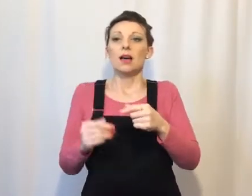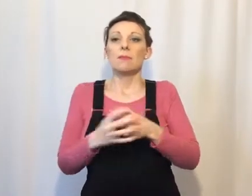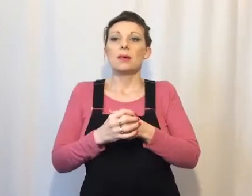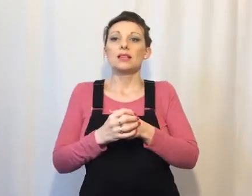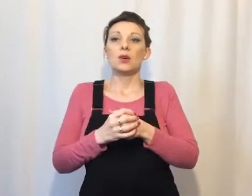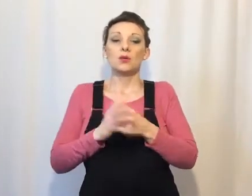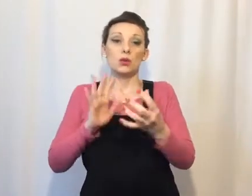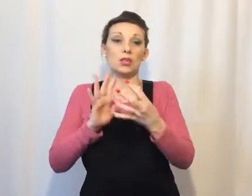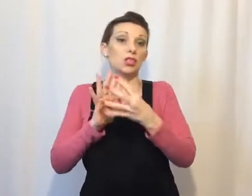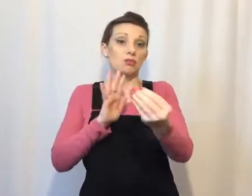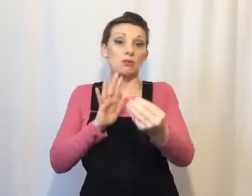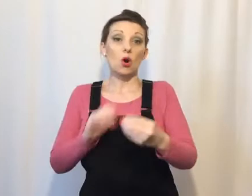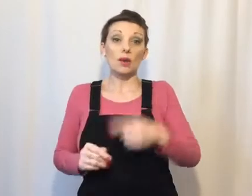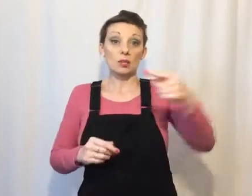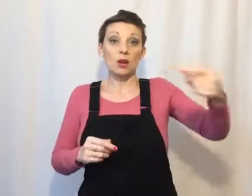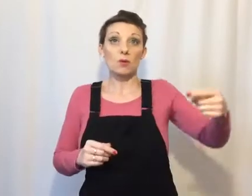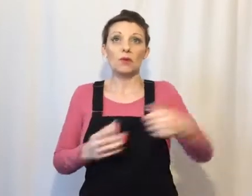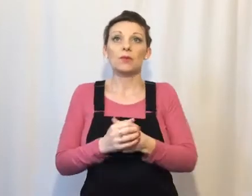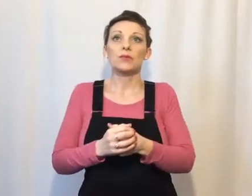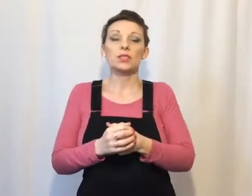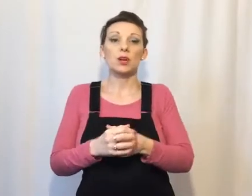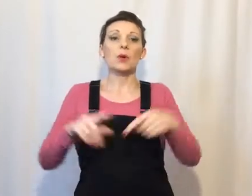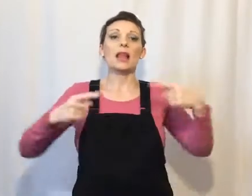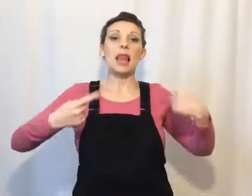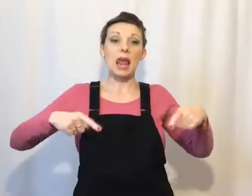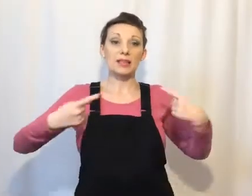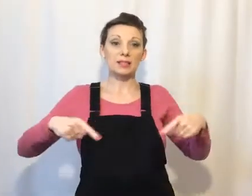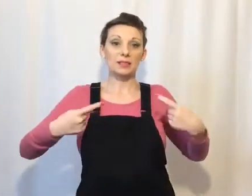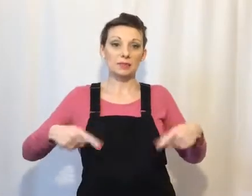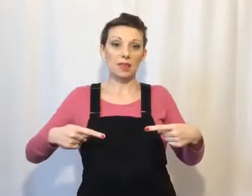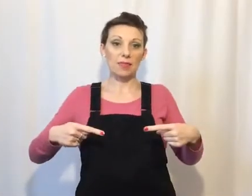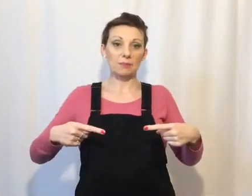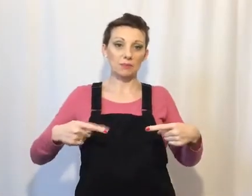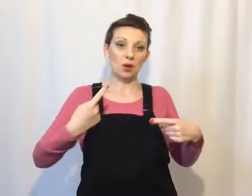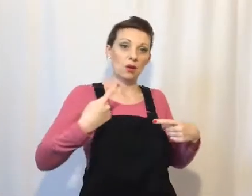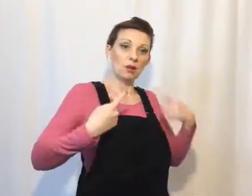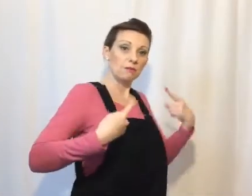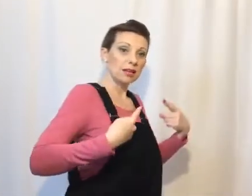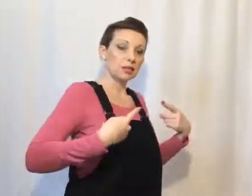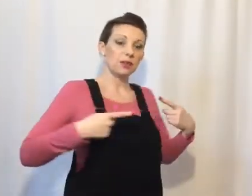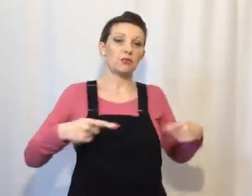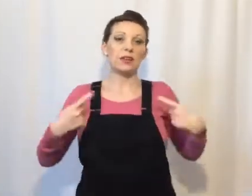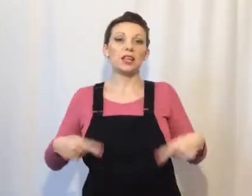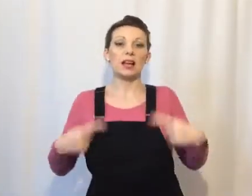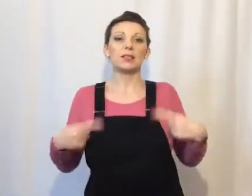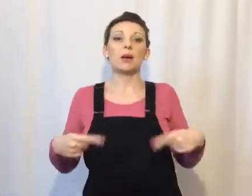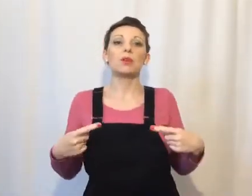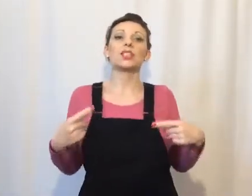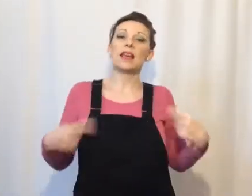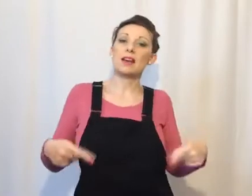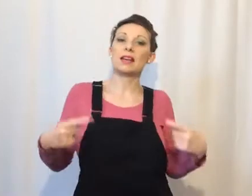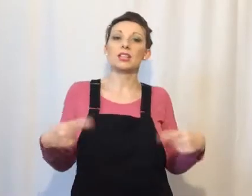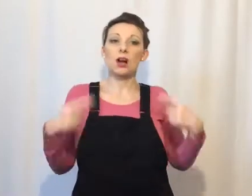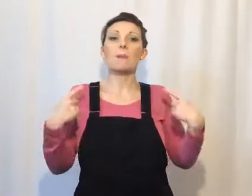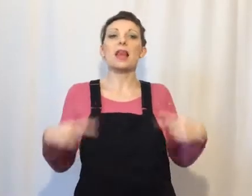hand. So you can just copy as we go along. So let's, like that. Index finger of each hand, and we just get that in each time.